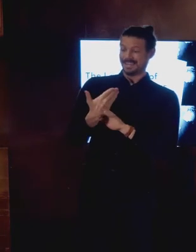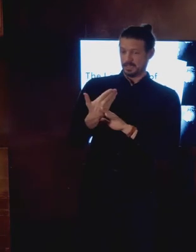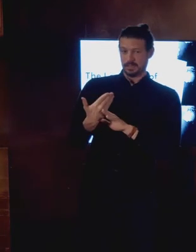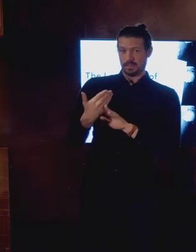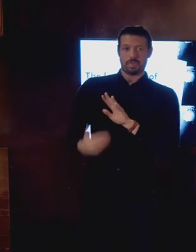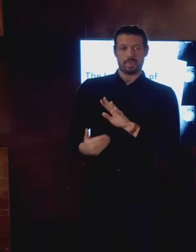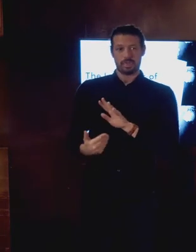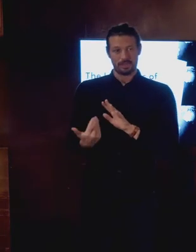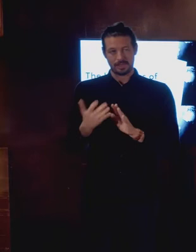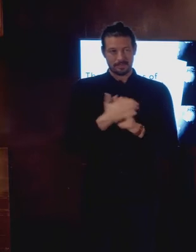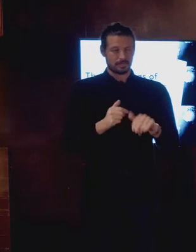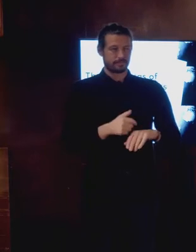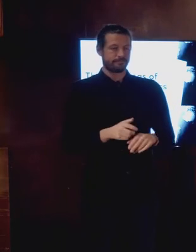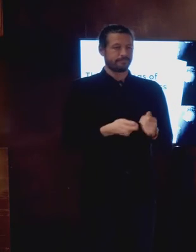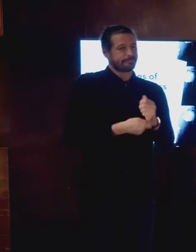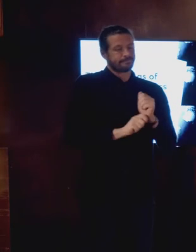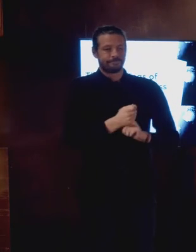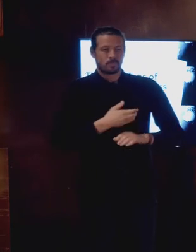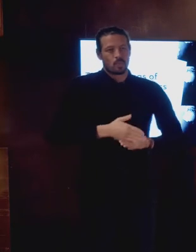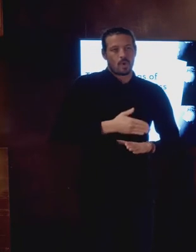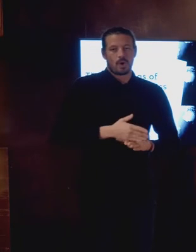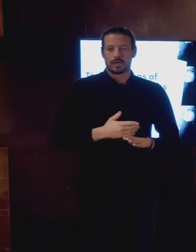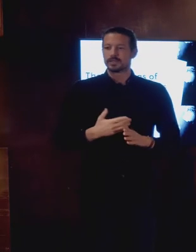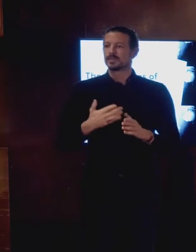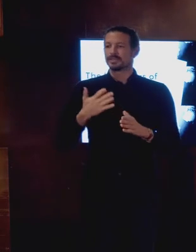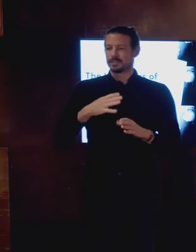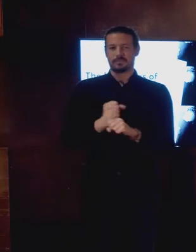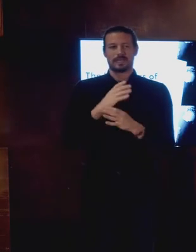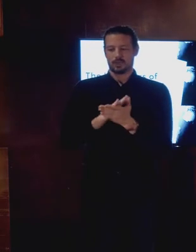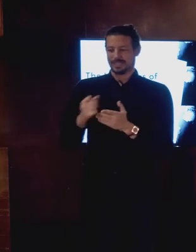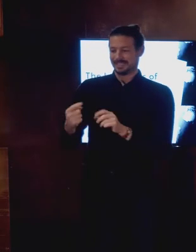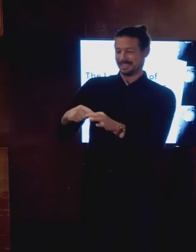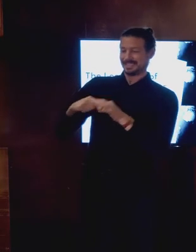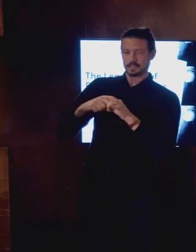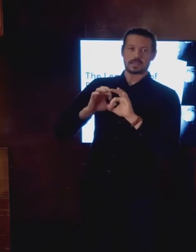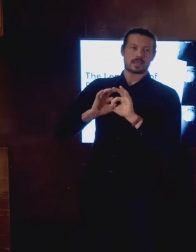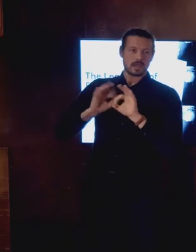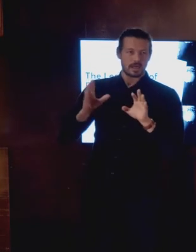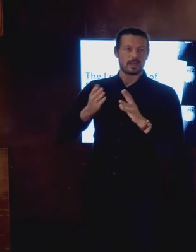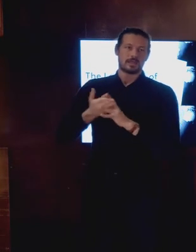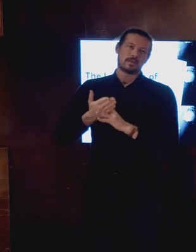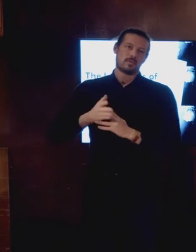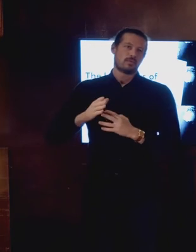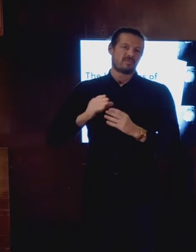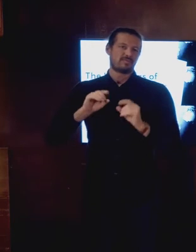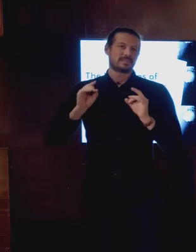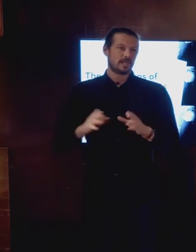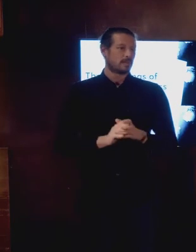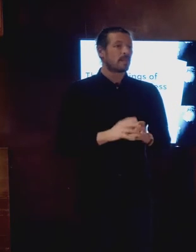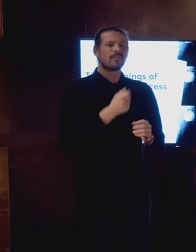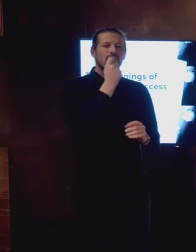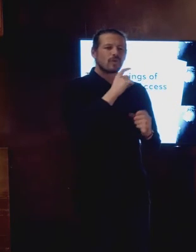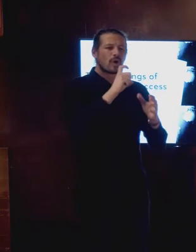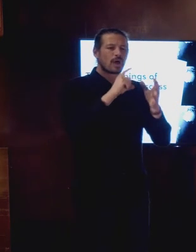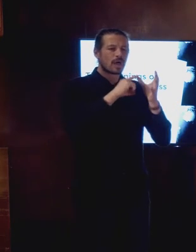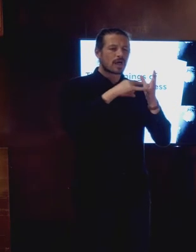in an inaccessible format, then it's a lot of work for me. So make it really clear and accessible for us to promote. There are a number of casting agencies that